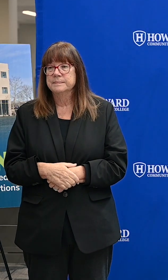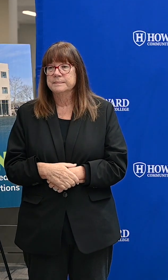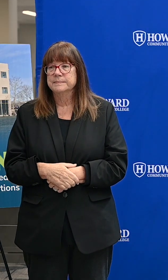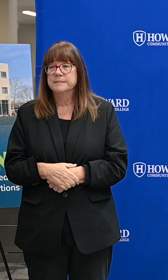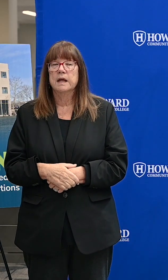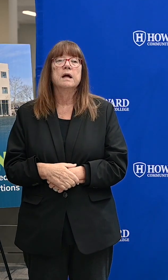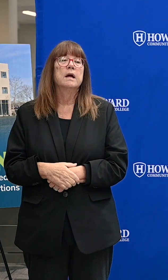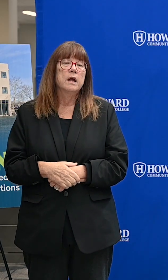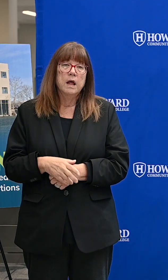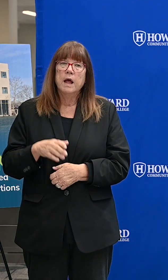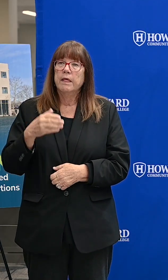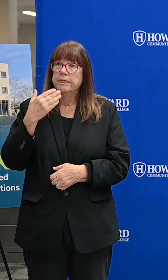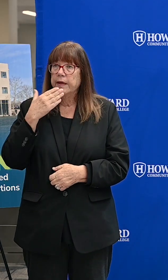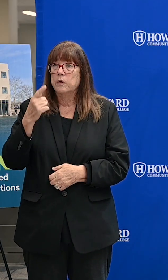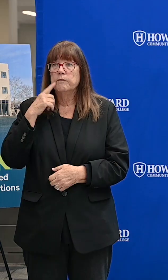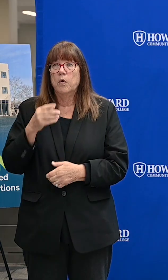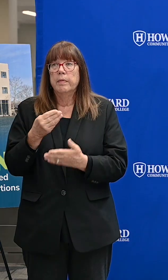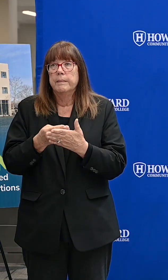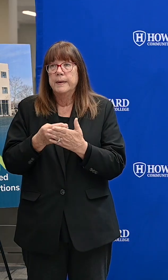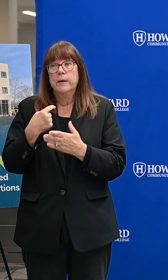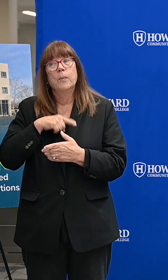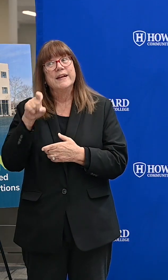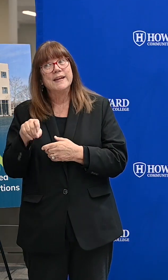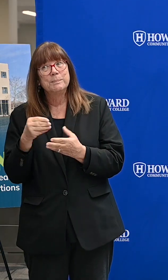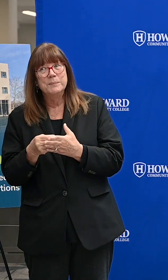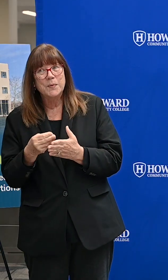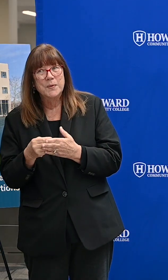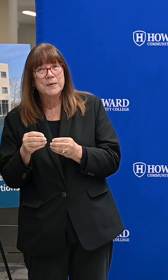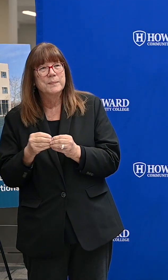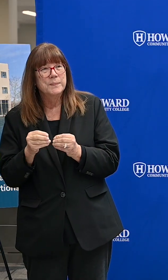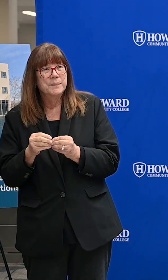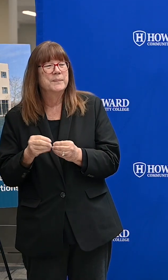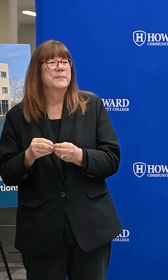Thank you for all the funding, and we need more.